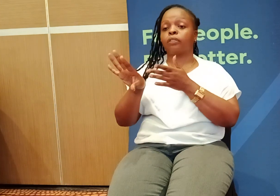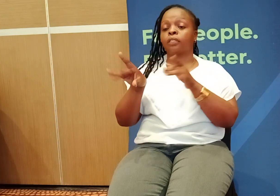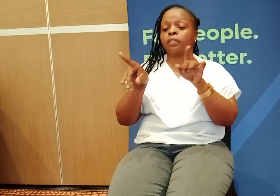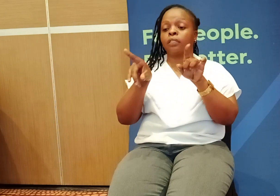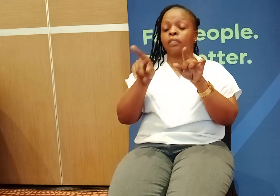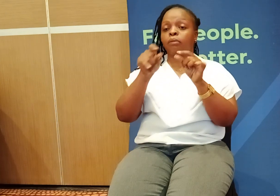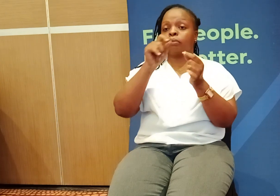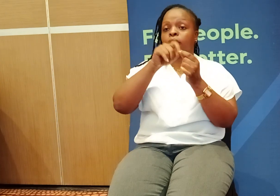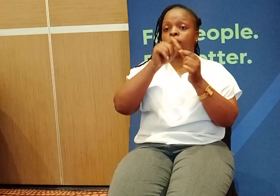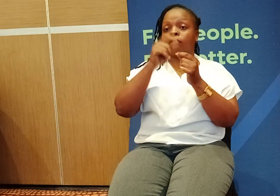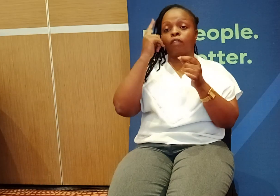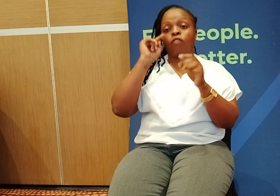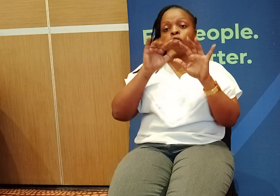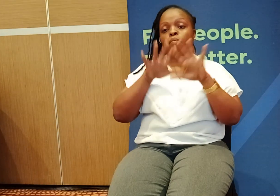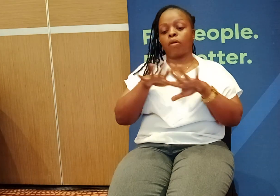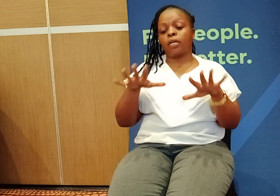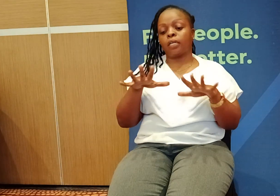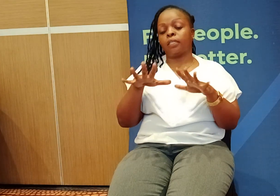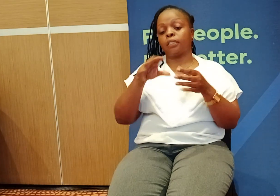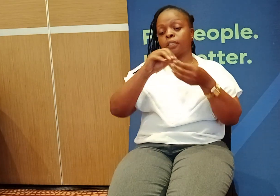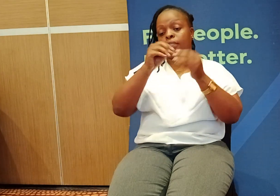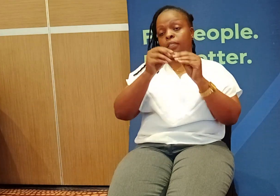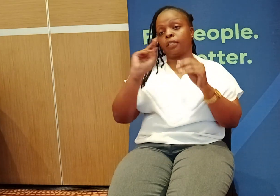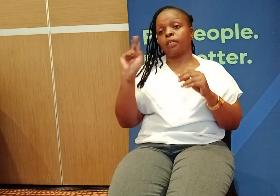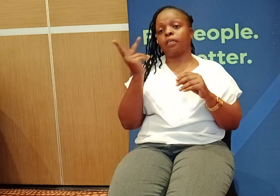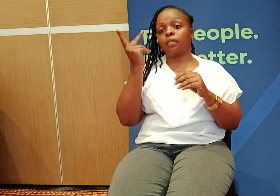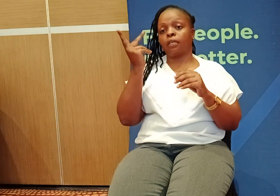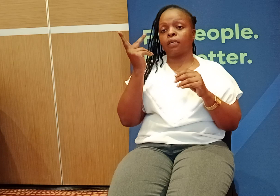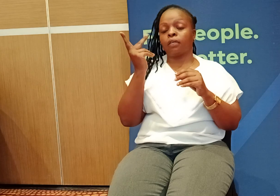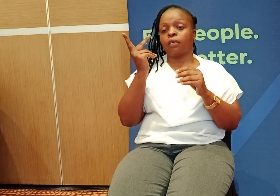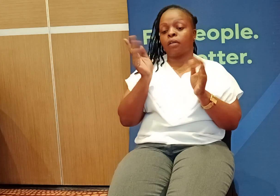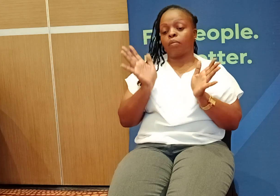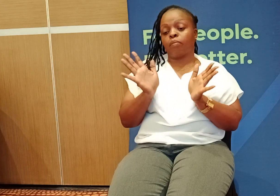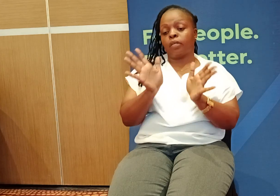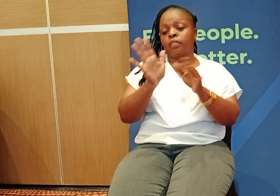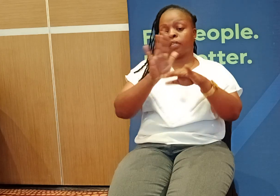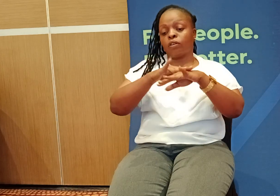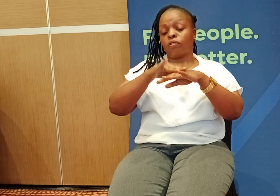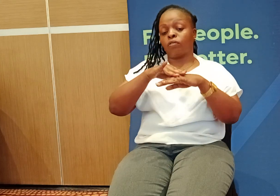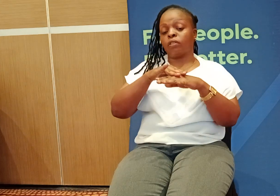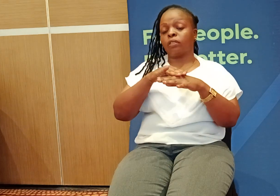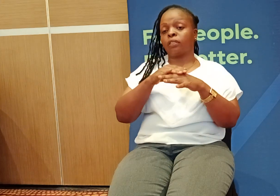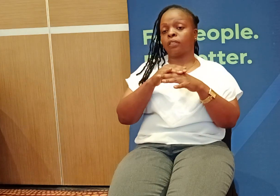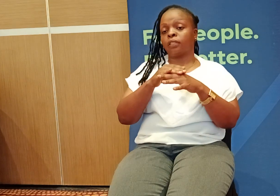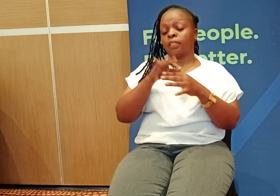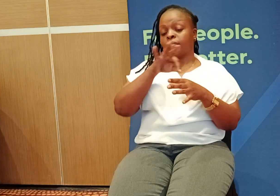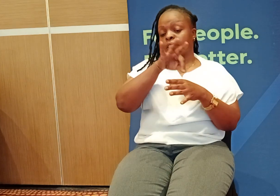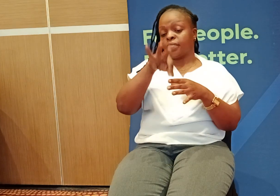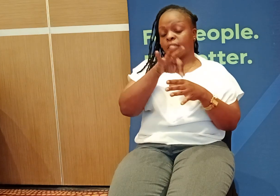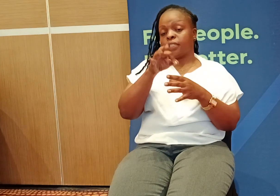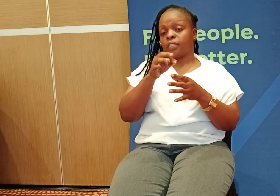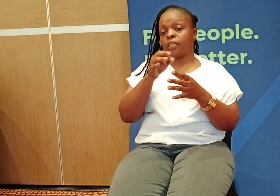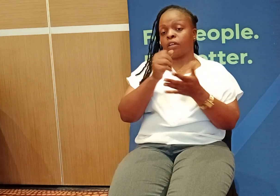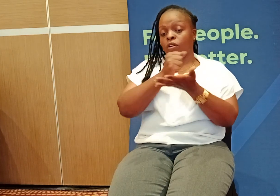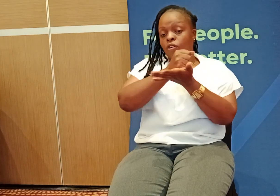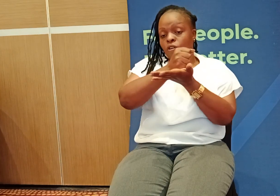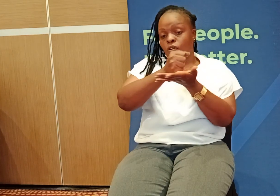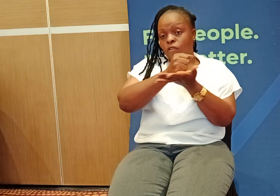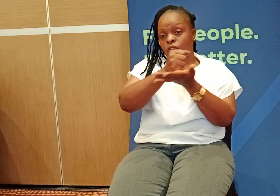particularly for a market like Kenya. Bit of pressure on tea, coffee, largely because of Pakistan,